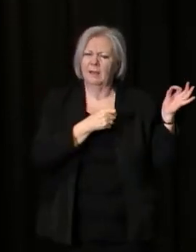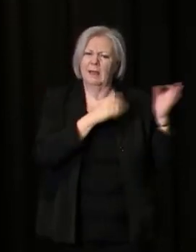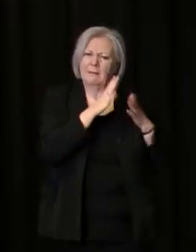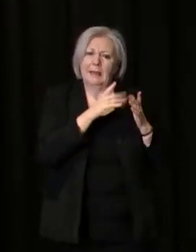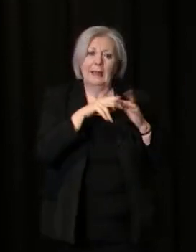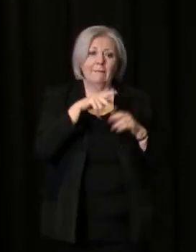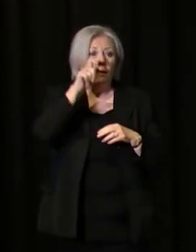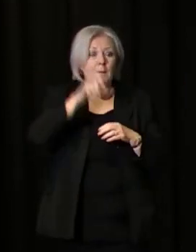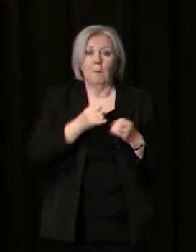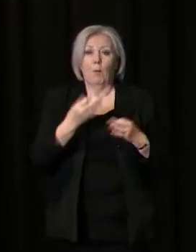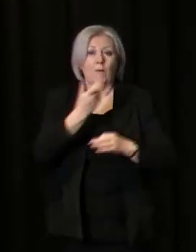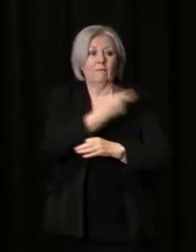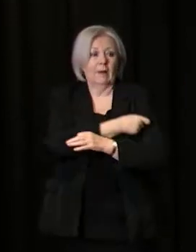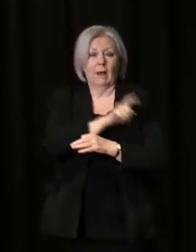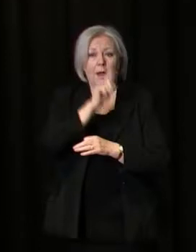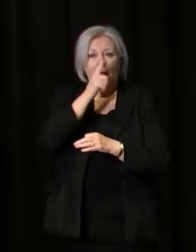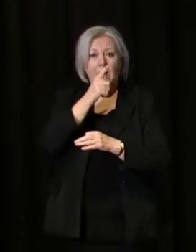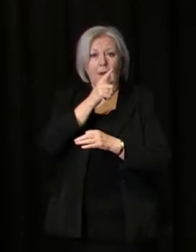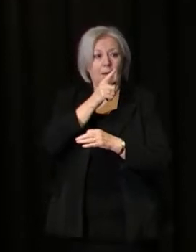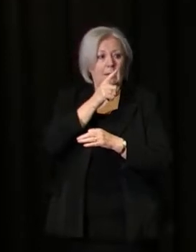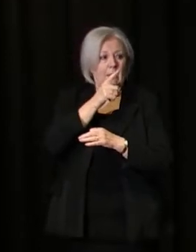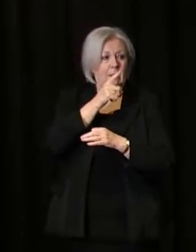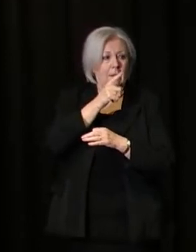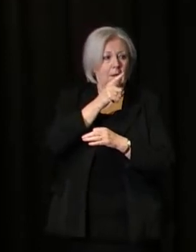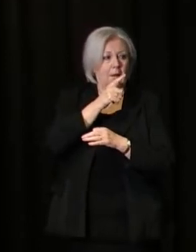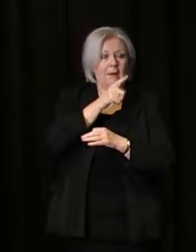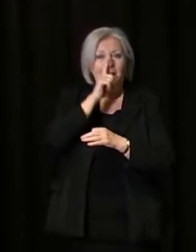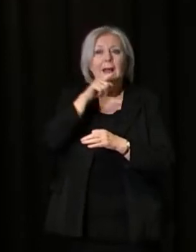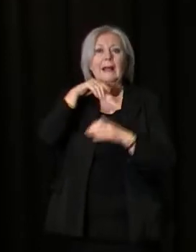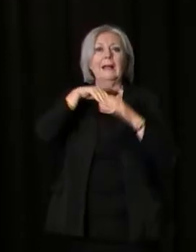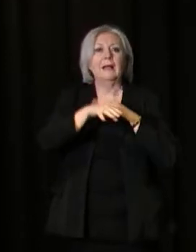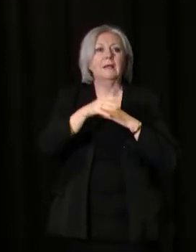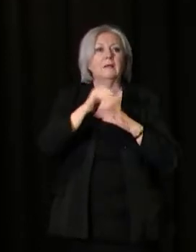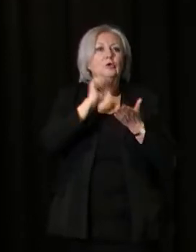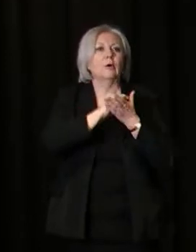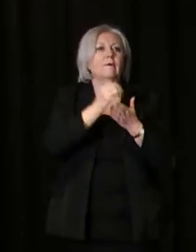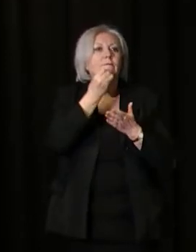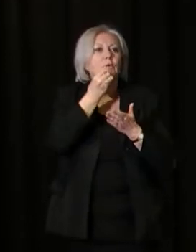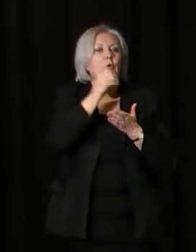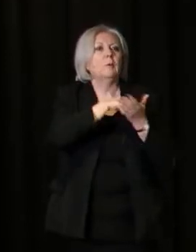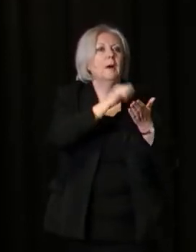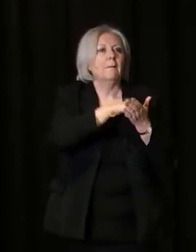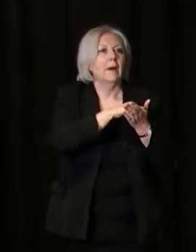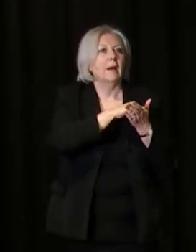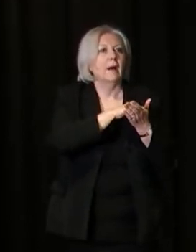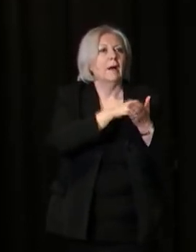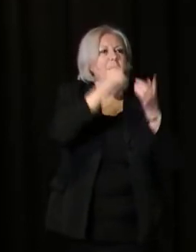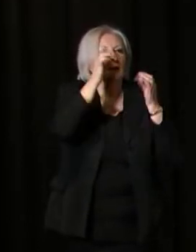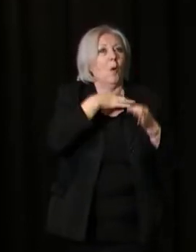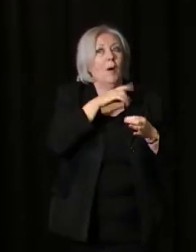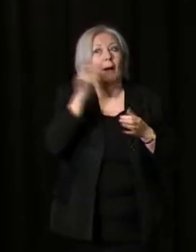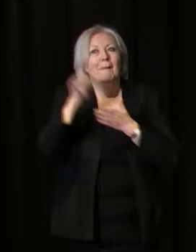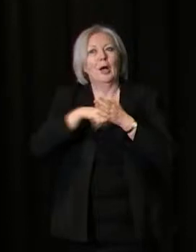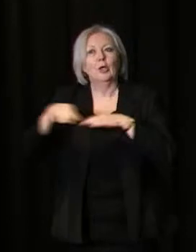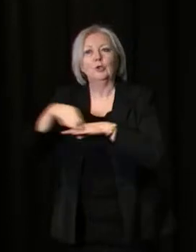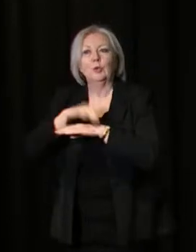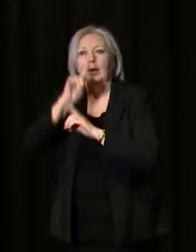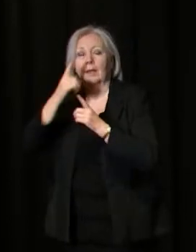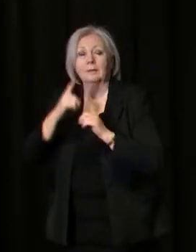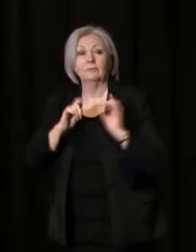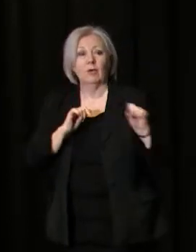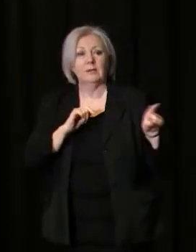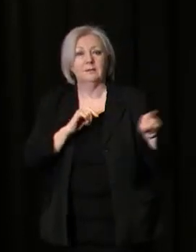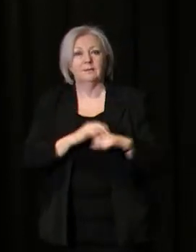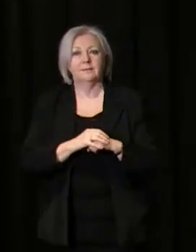who's unvaccinated, they can obviously go to the supermarket and buy food? But yes. If they want to go and buy a new pair of shoes at Rebel Sport, they can't. Potentially that's